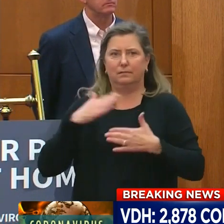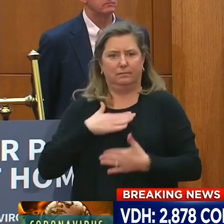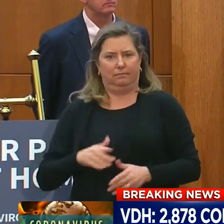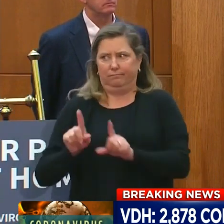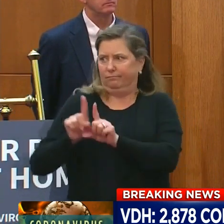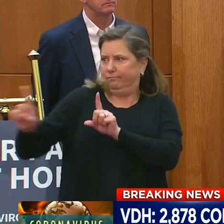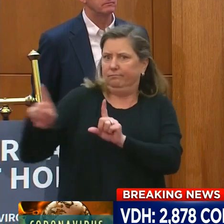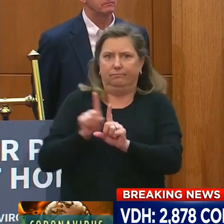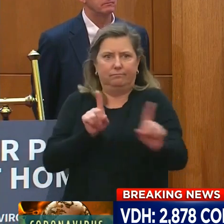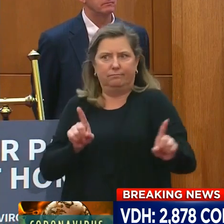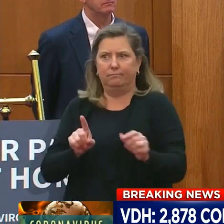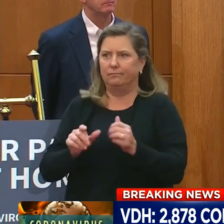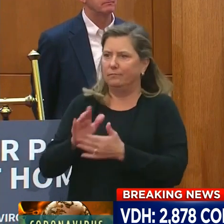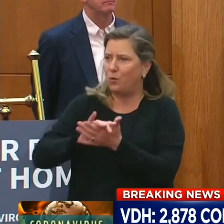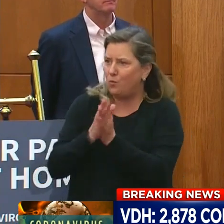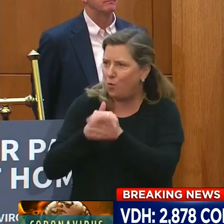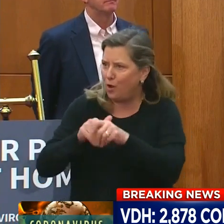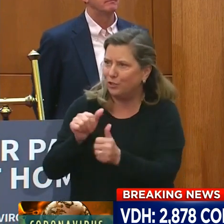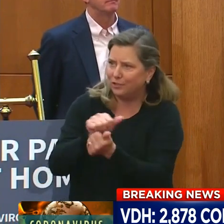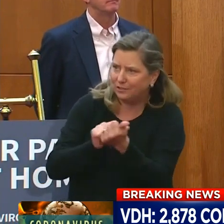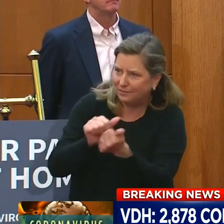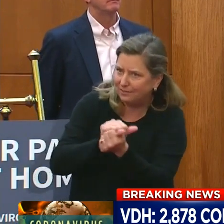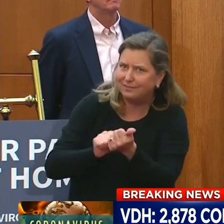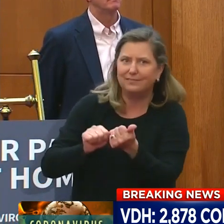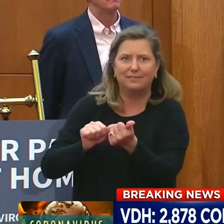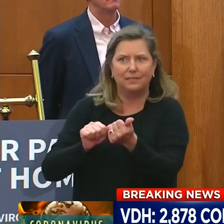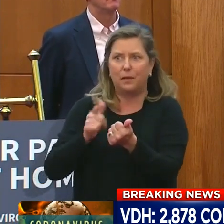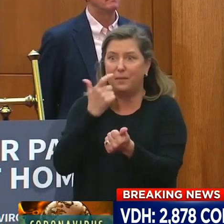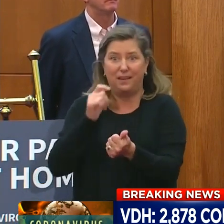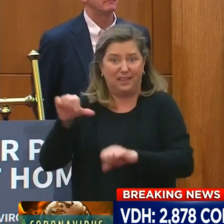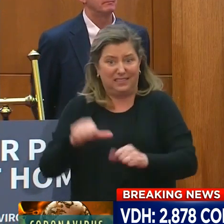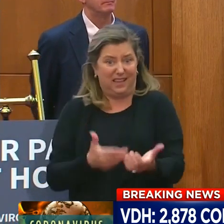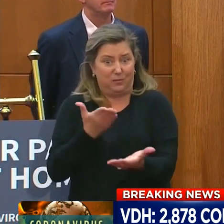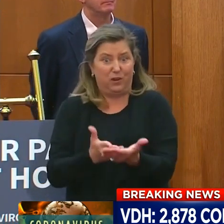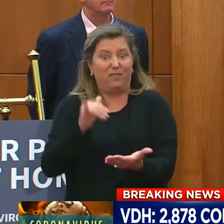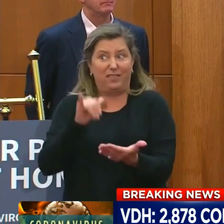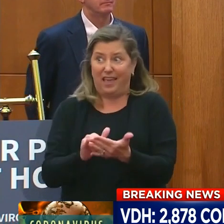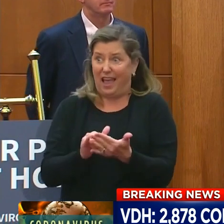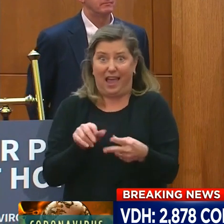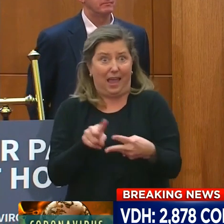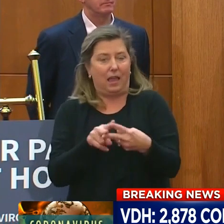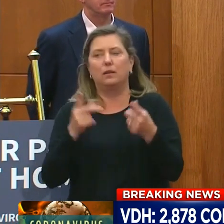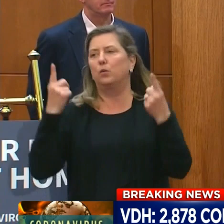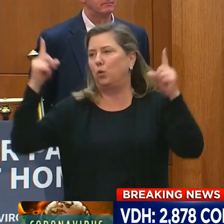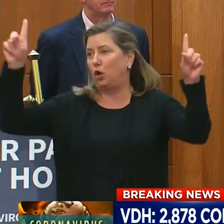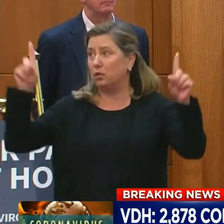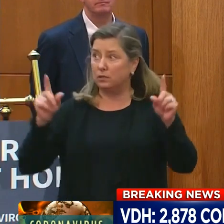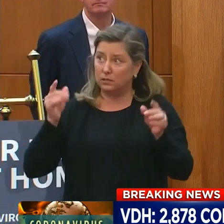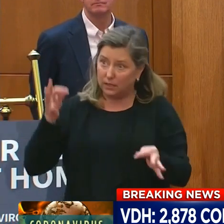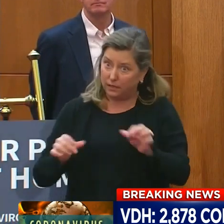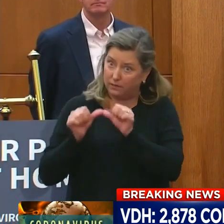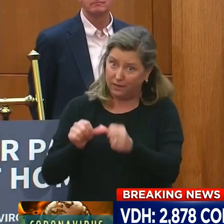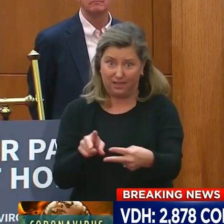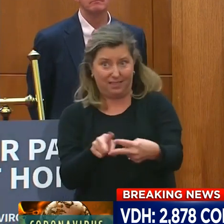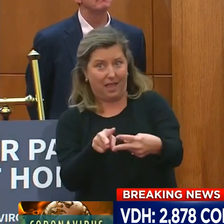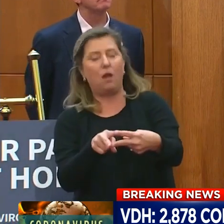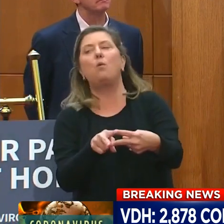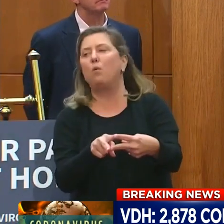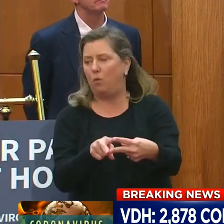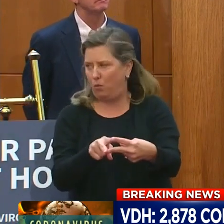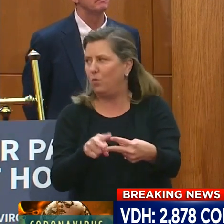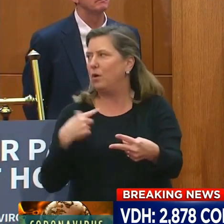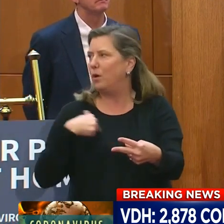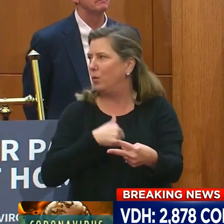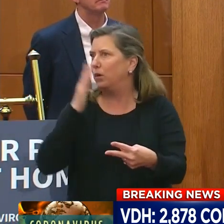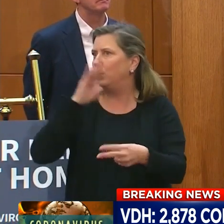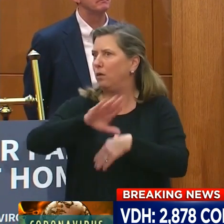hand washing, because that's what science tells us works. And if we can continue to do that, I think that we'll